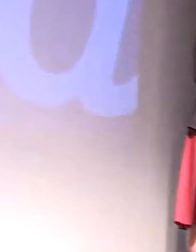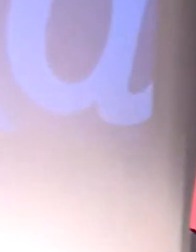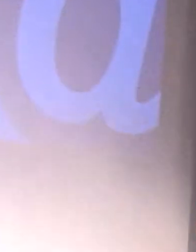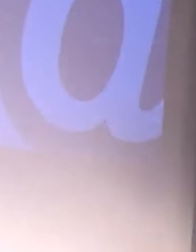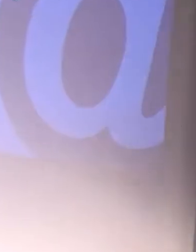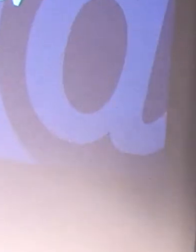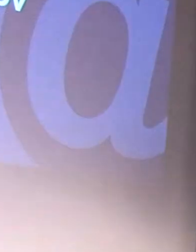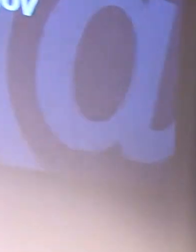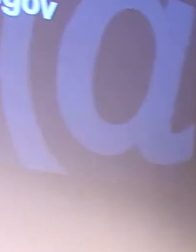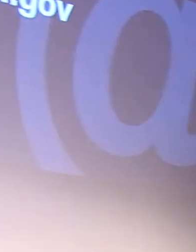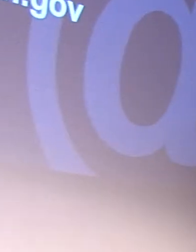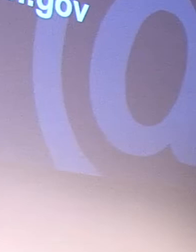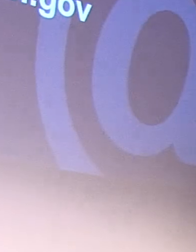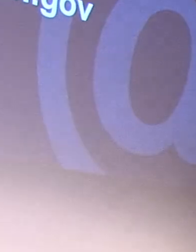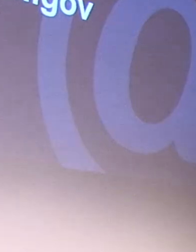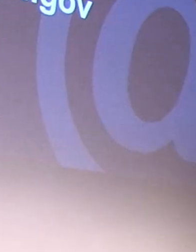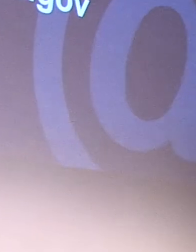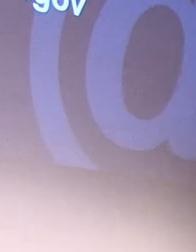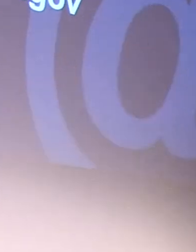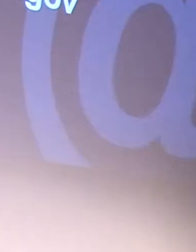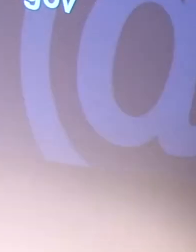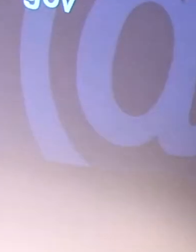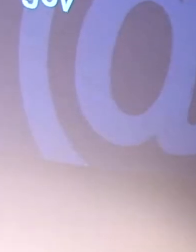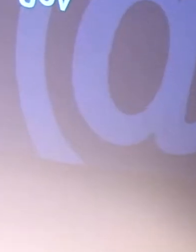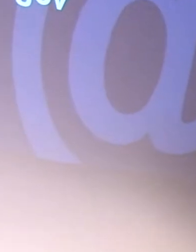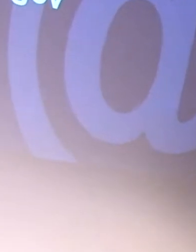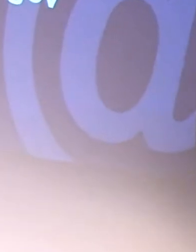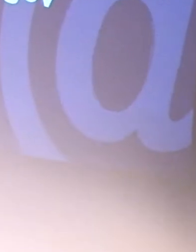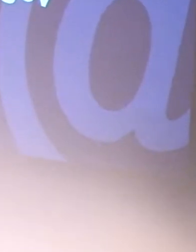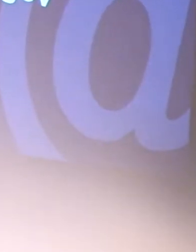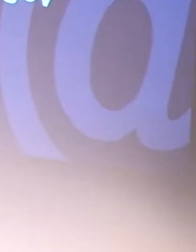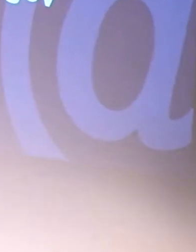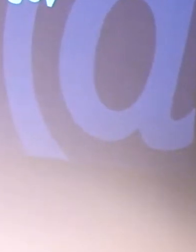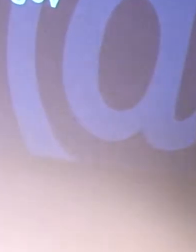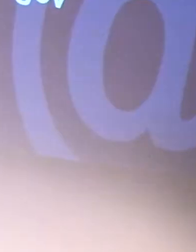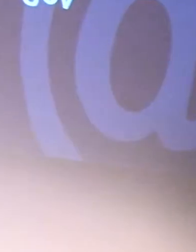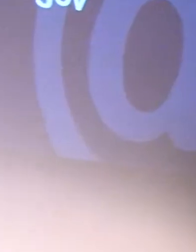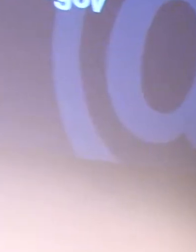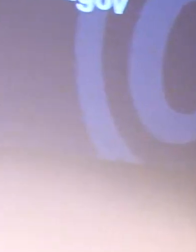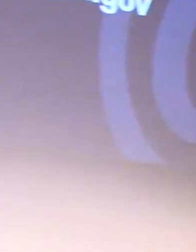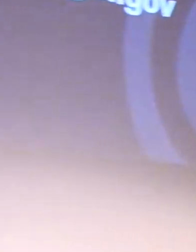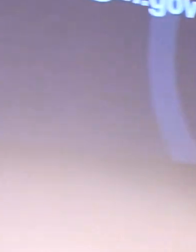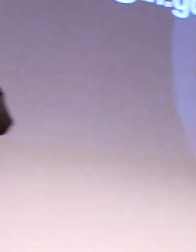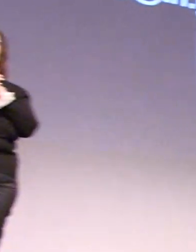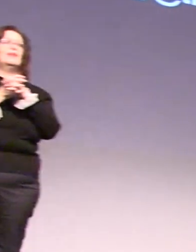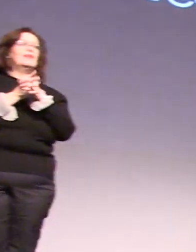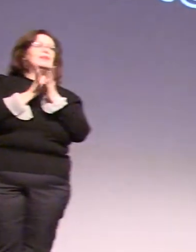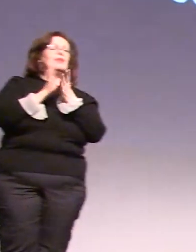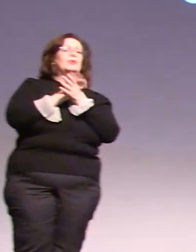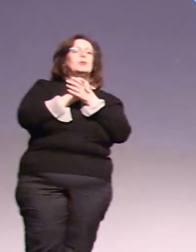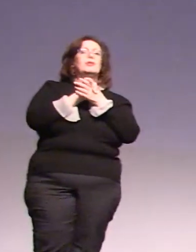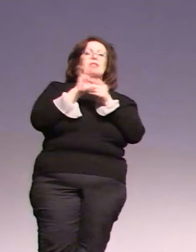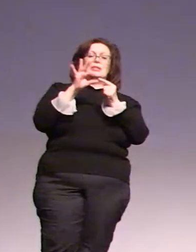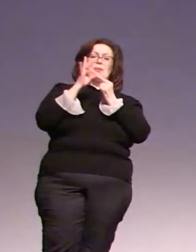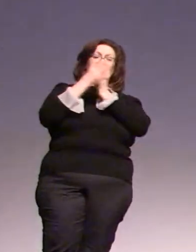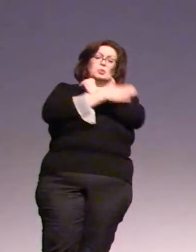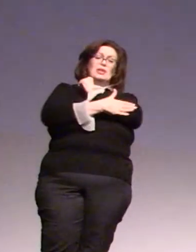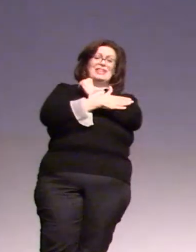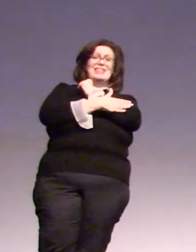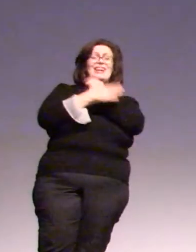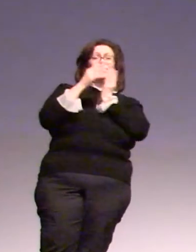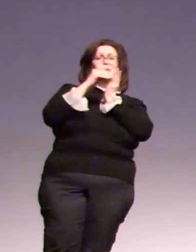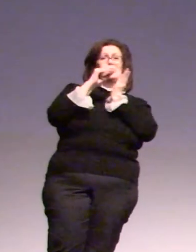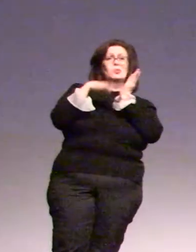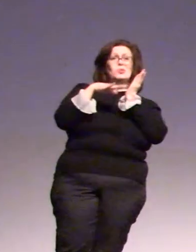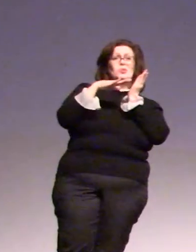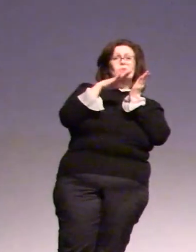up. I've had a chance to talk to a few directors of schools one-on-one about this. I think we're hearing that a lot, especially when you've got the county and city systems, or